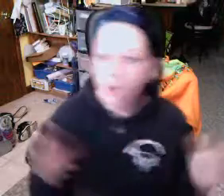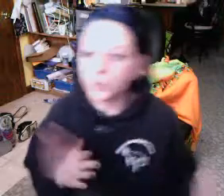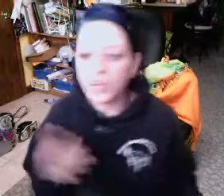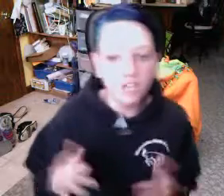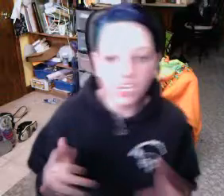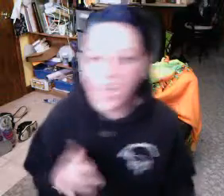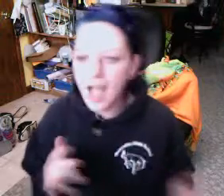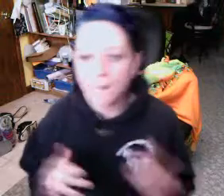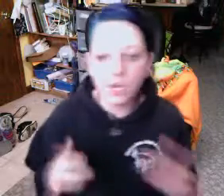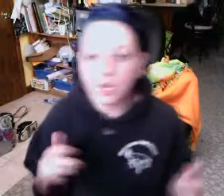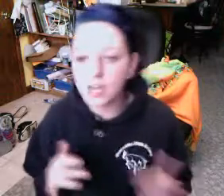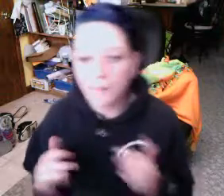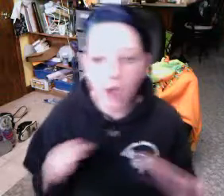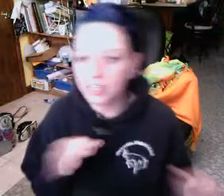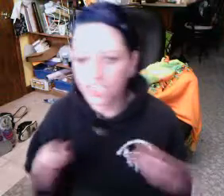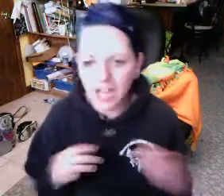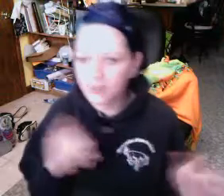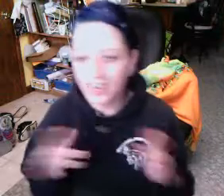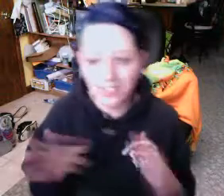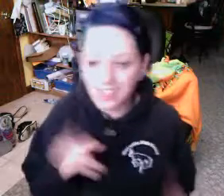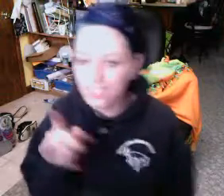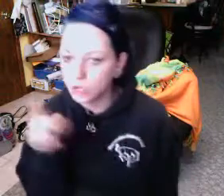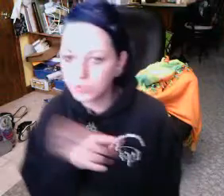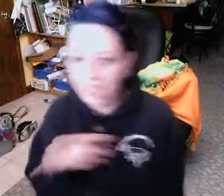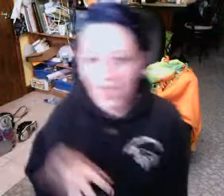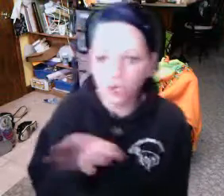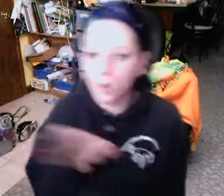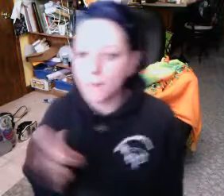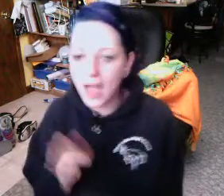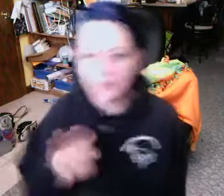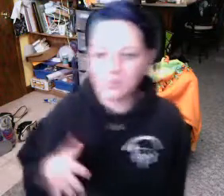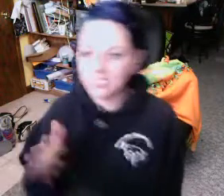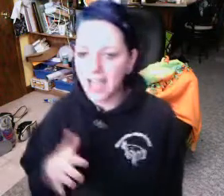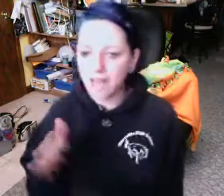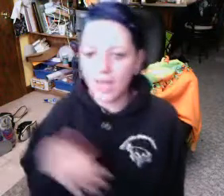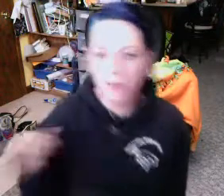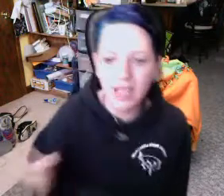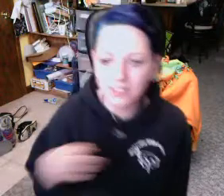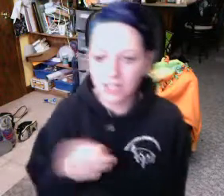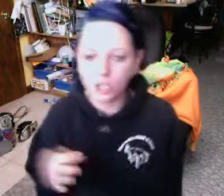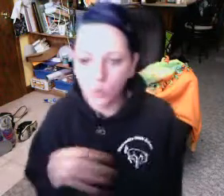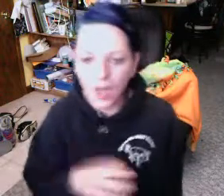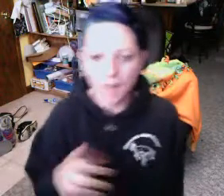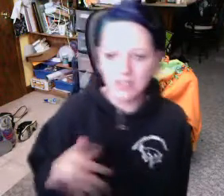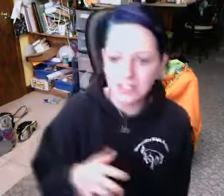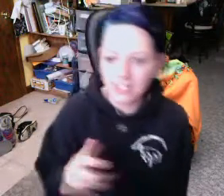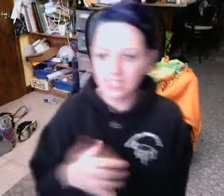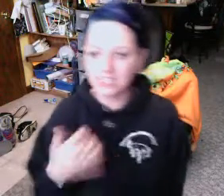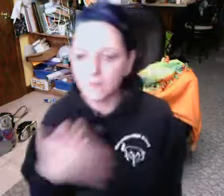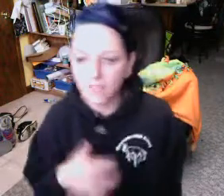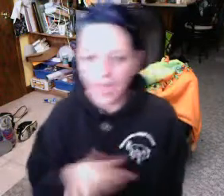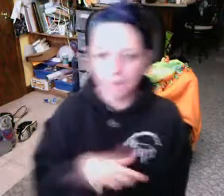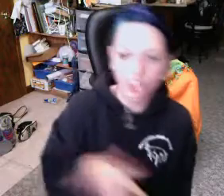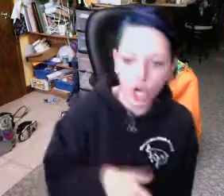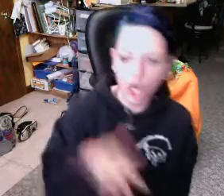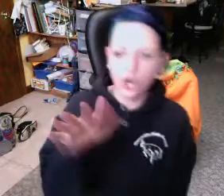Real fucking hot, put it in a par shot. Higher than the tube side. You a bop, give me top top as I load the wop. Man, these niggas say I'm fine, but don't hurt. I'm God,